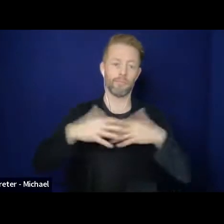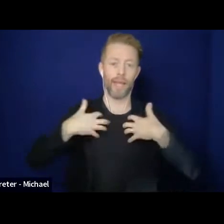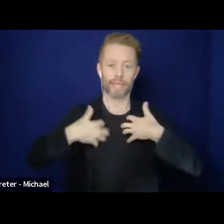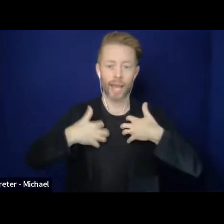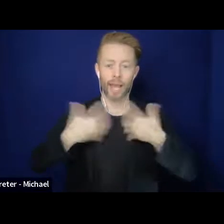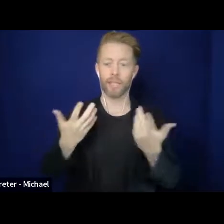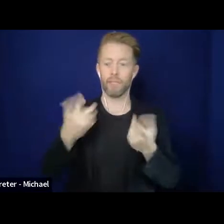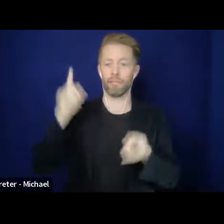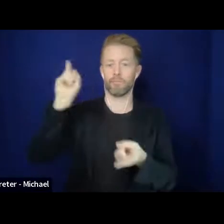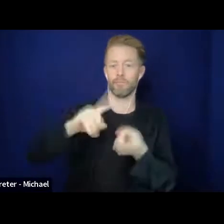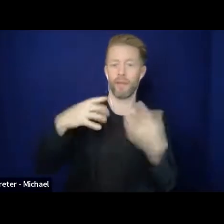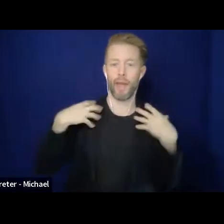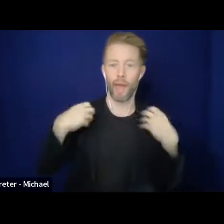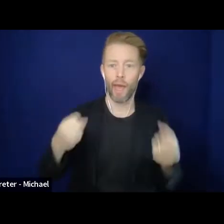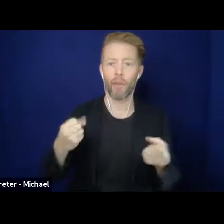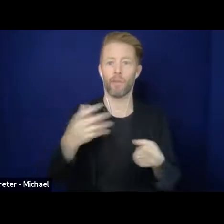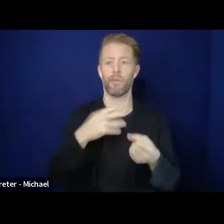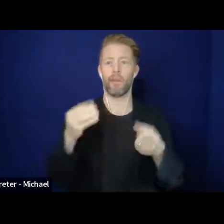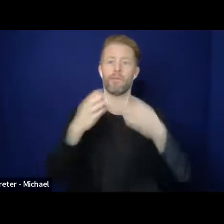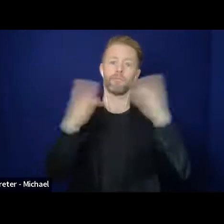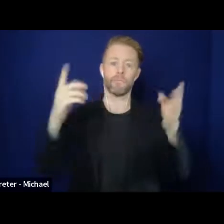health and overall mental health.